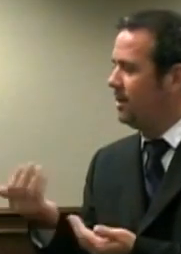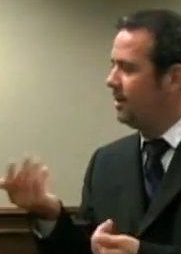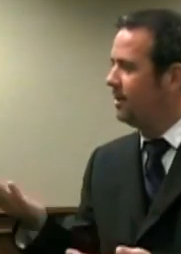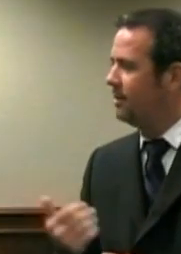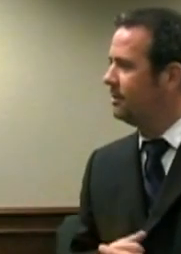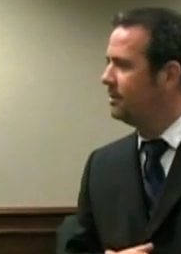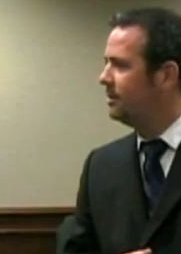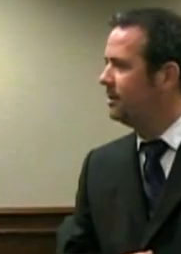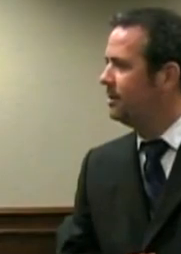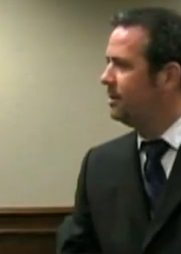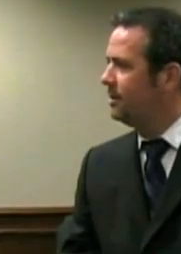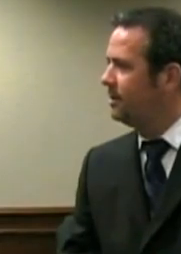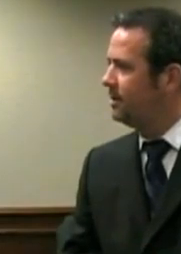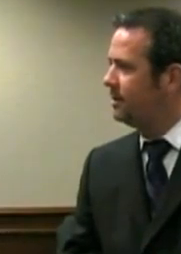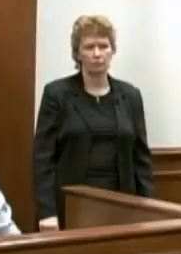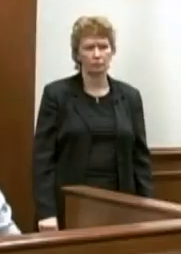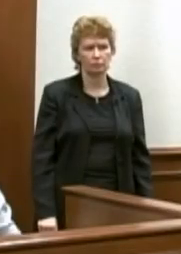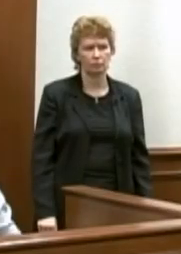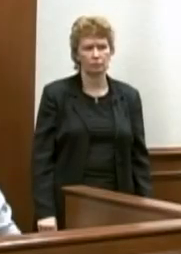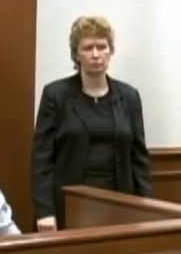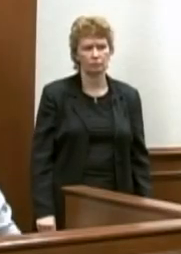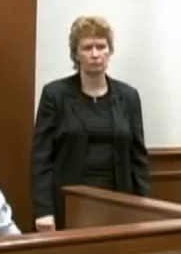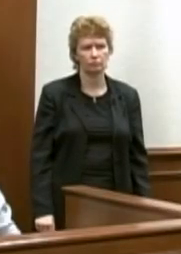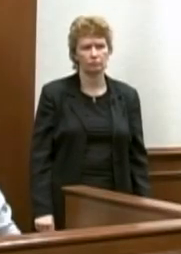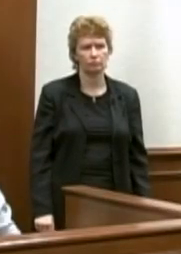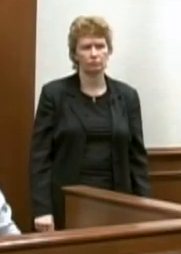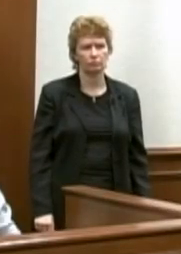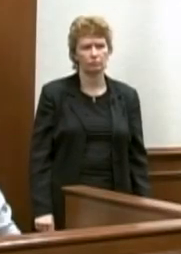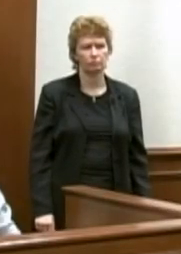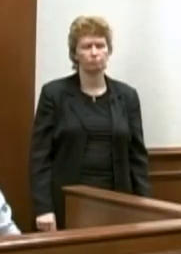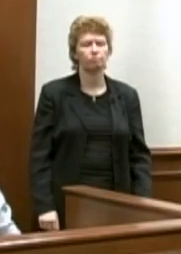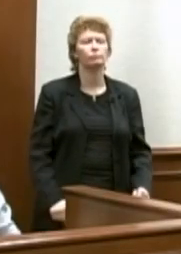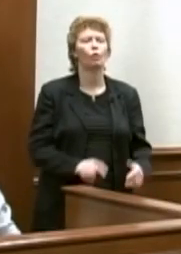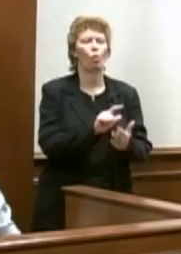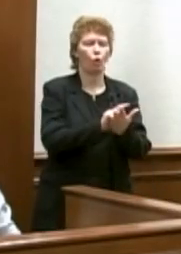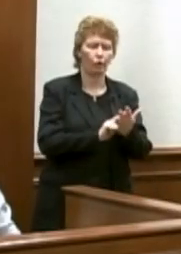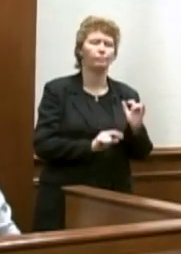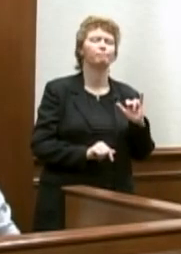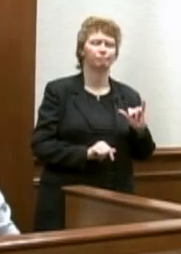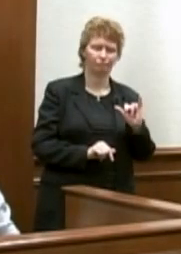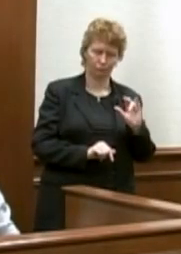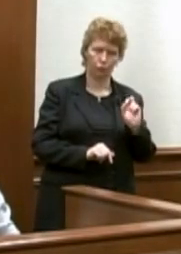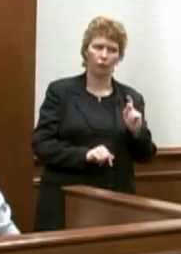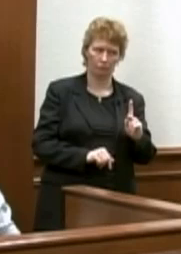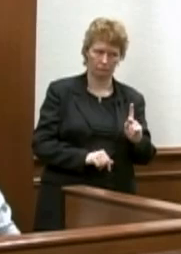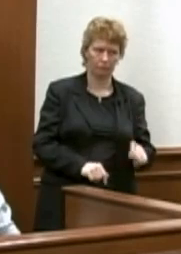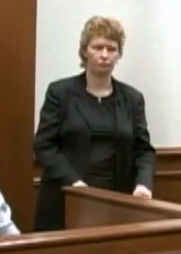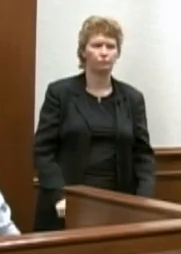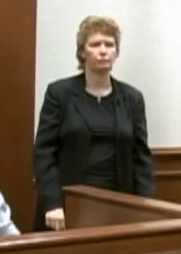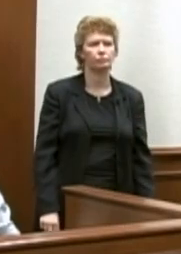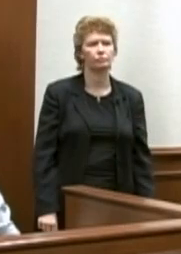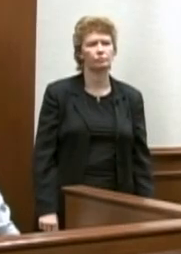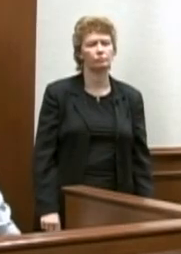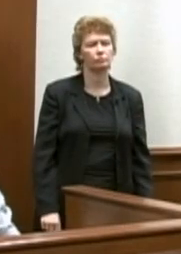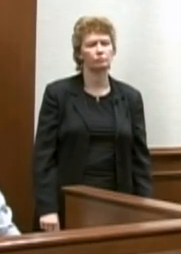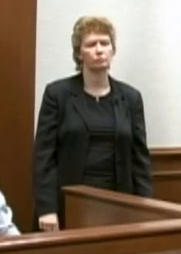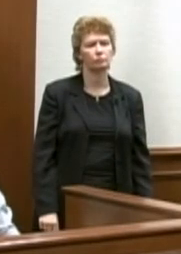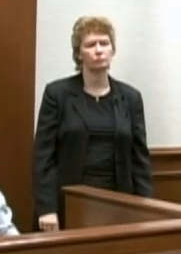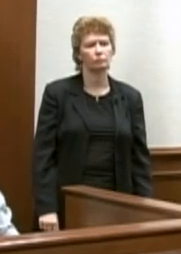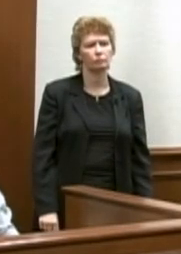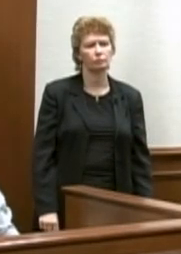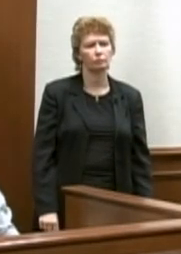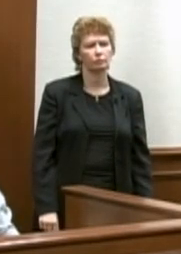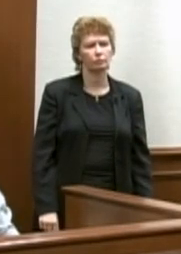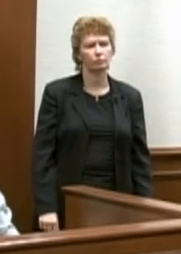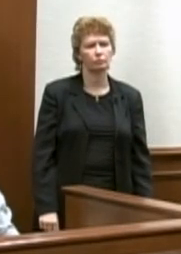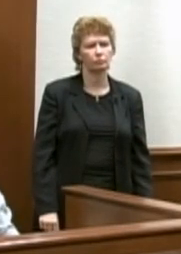I don't remember seeing them carry anything. Okay. Now, it was you who called Mr. Baker and told